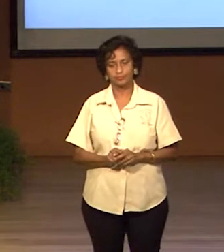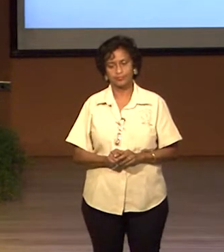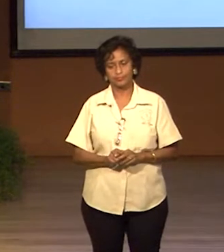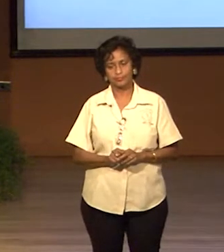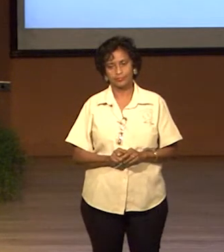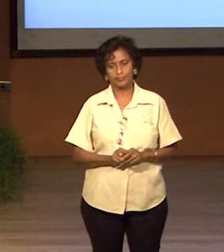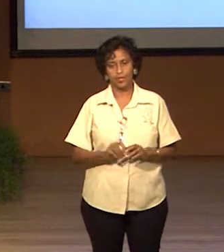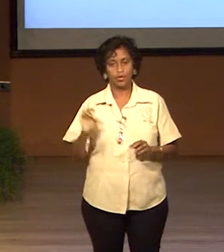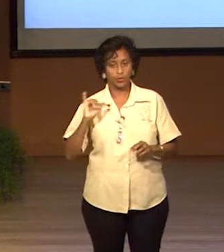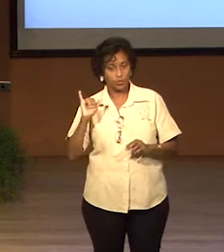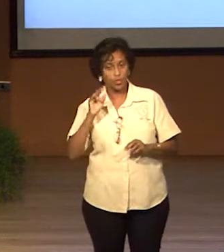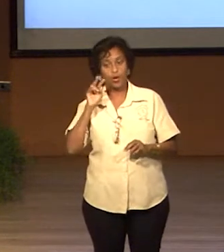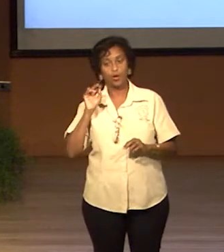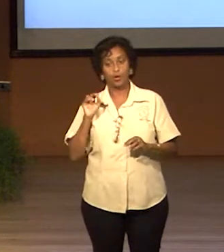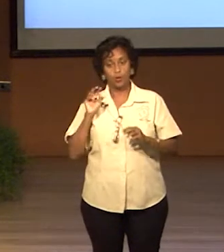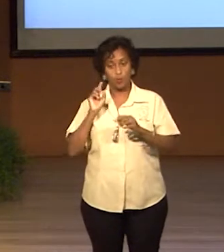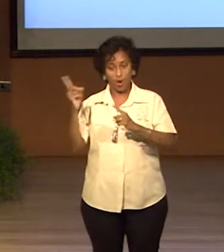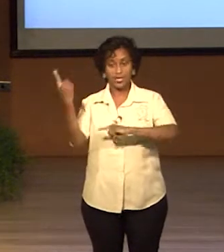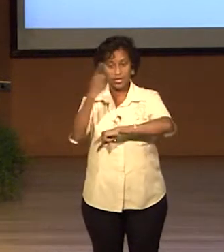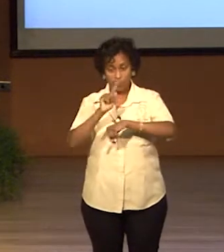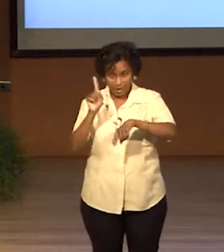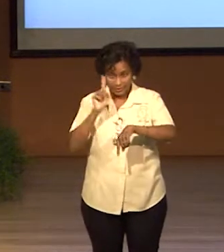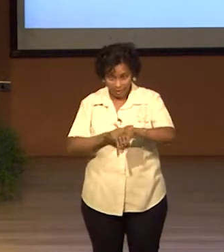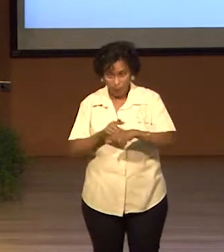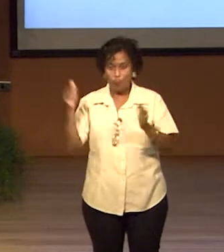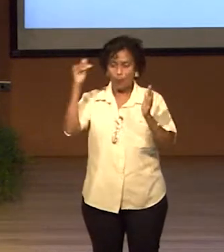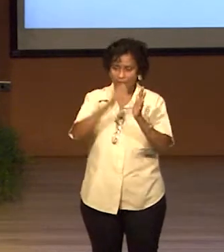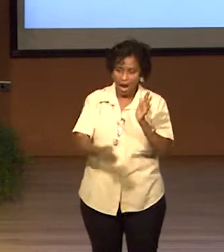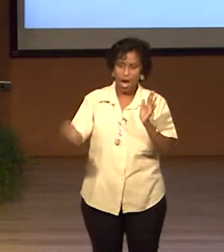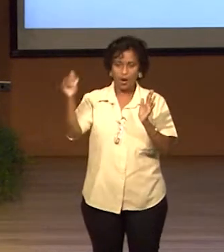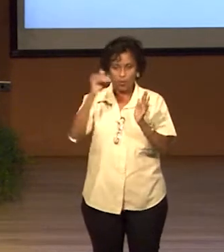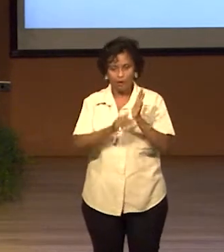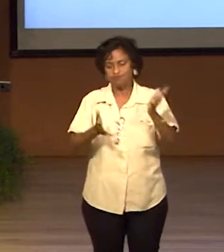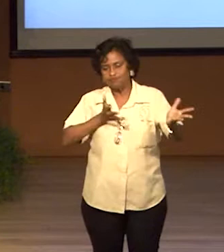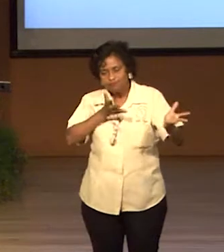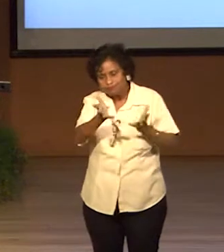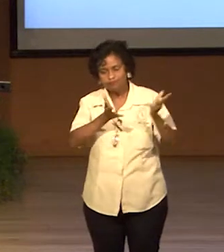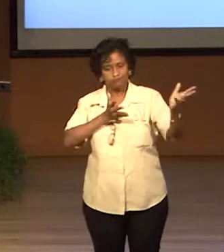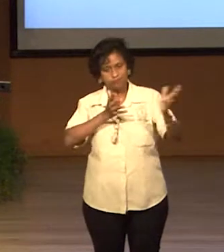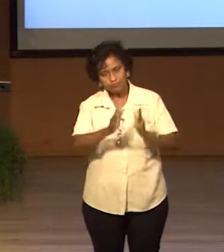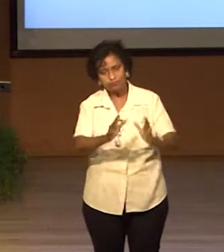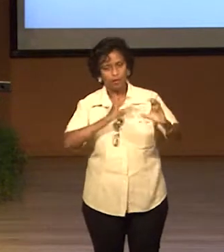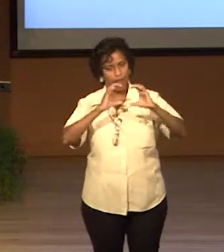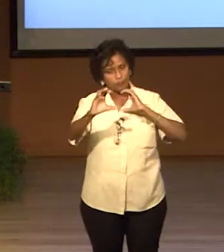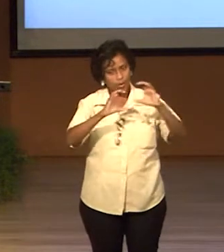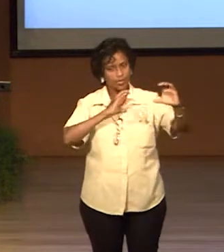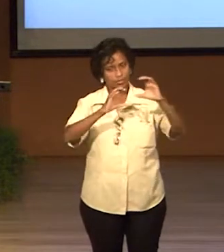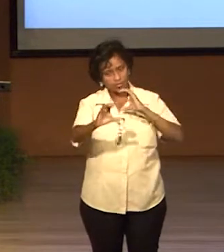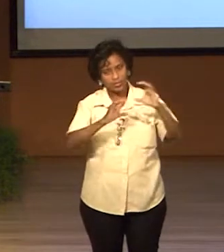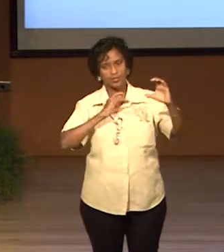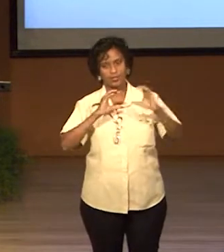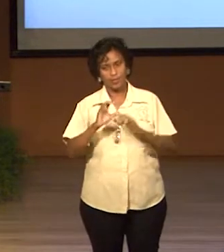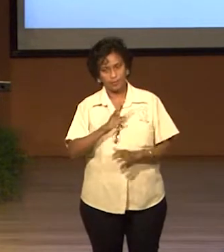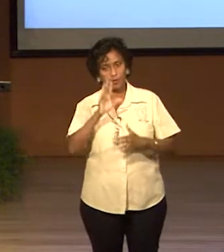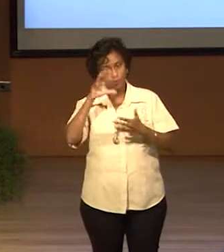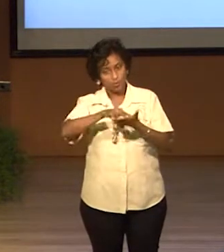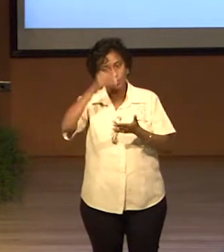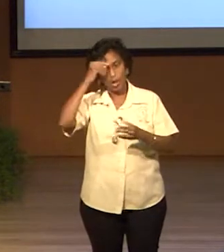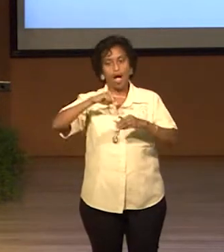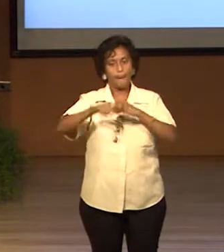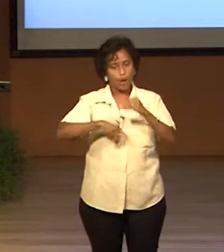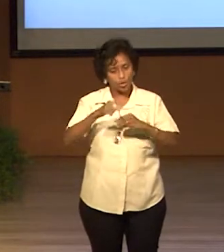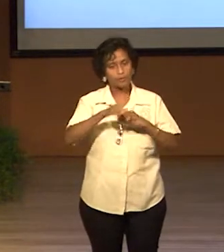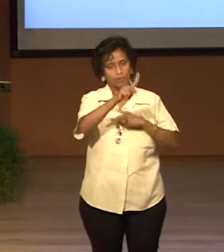as well as possible. I think once there's that kind of two-way conversation and interaction, it does help to